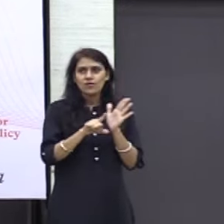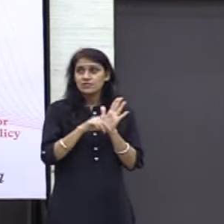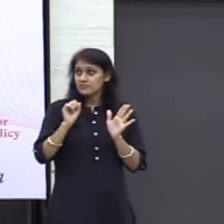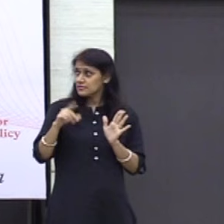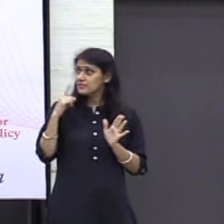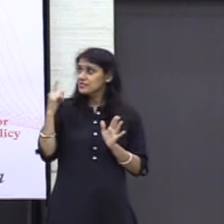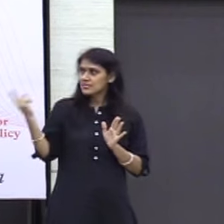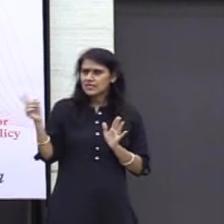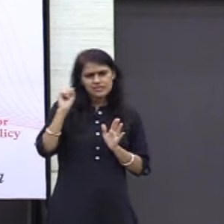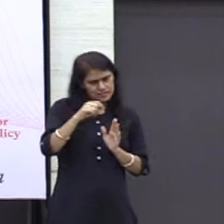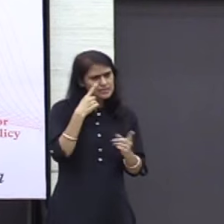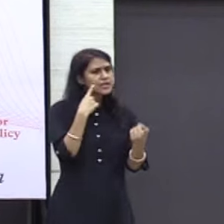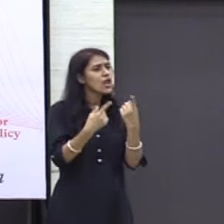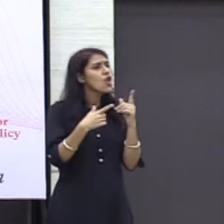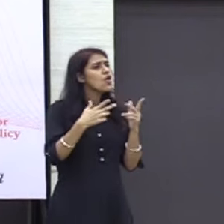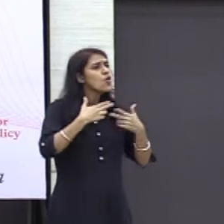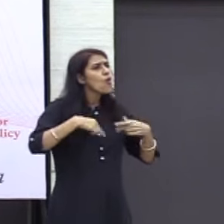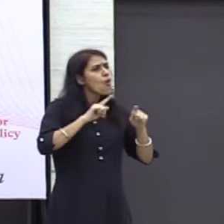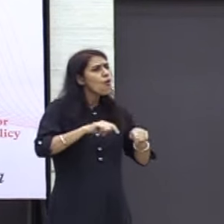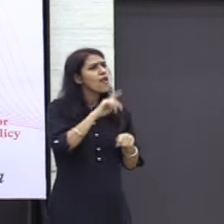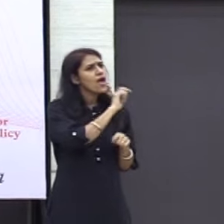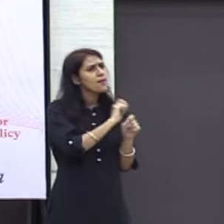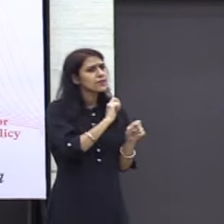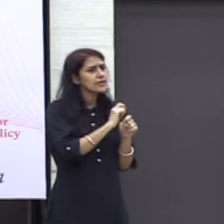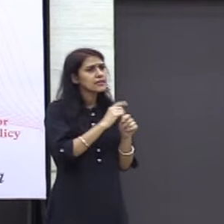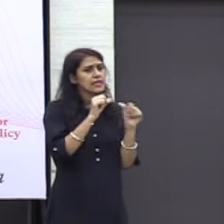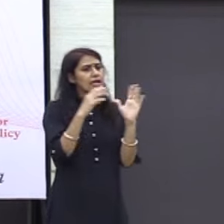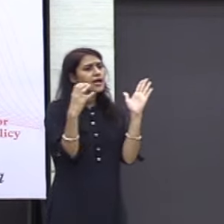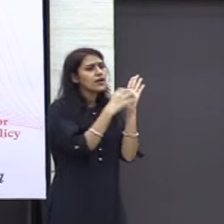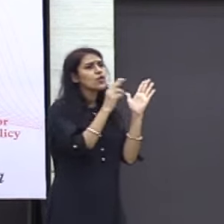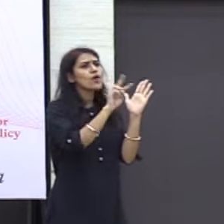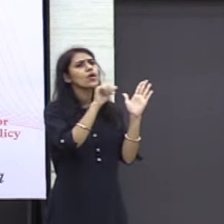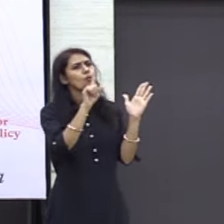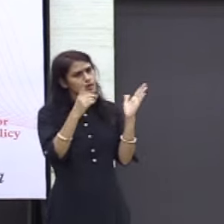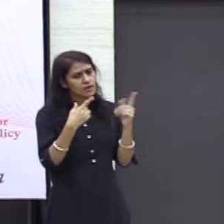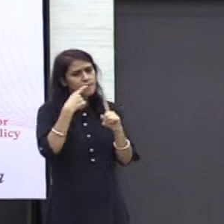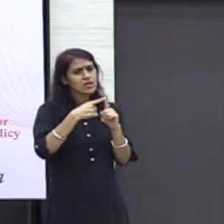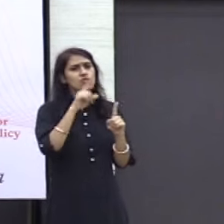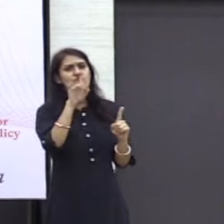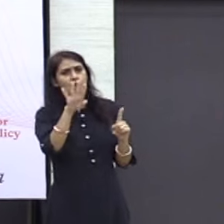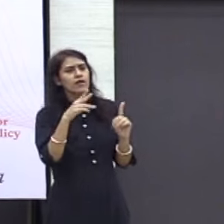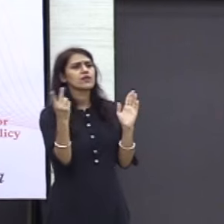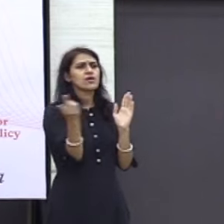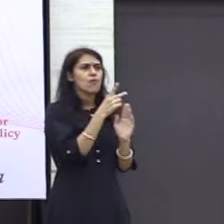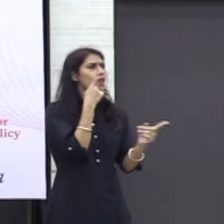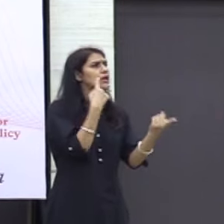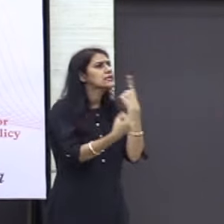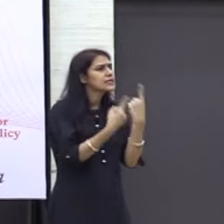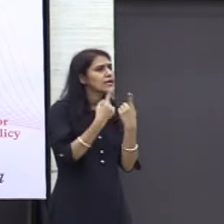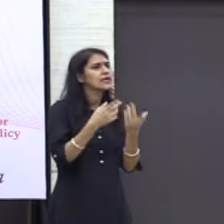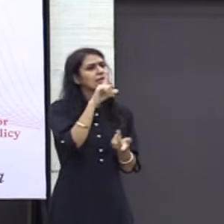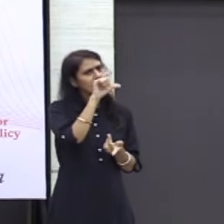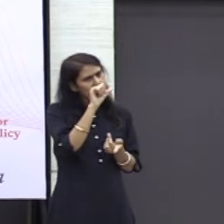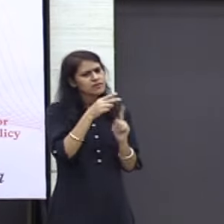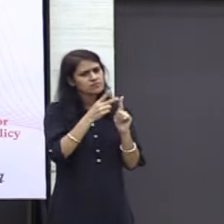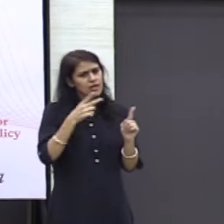be tested. These laws will be tested against Article 21 as interpreted also by the 14. Court. Also 14, of course. 14, 21, 19,